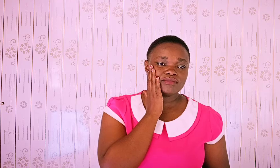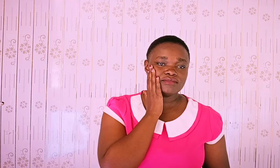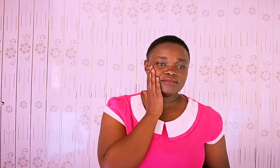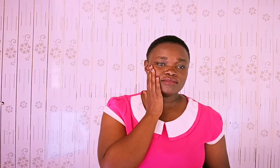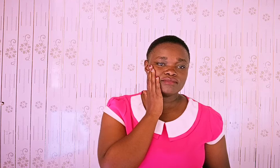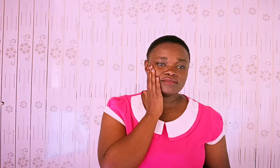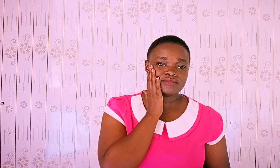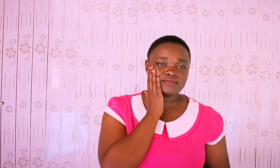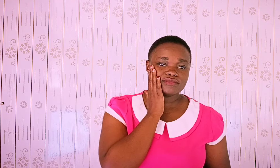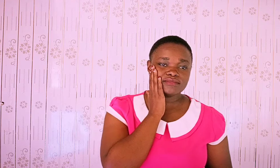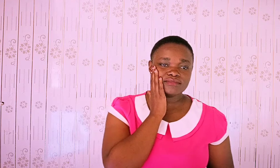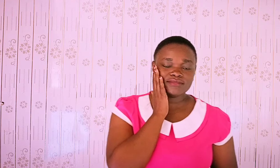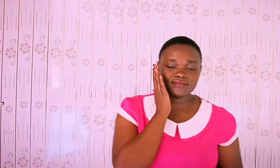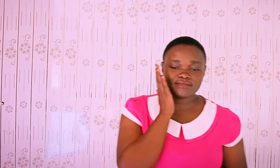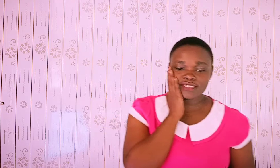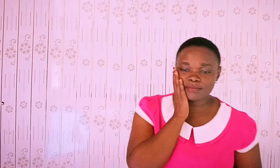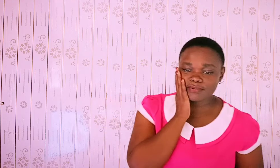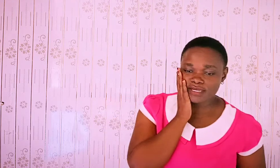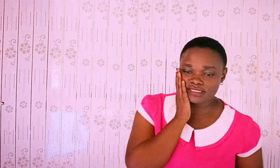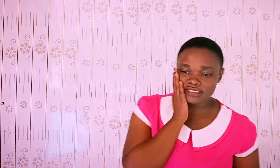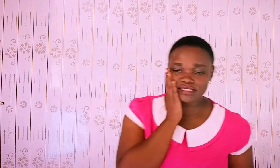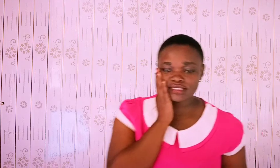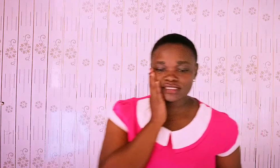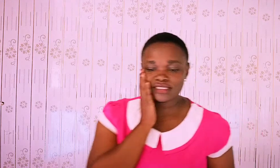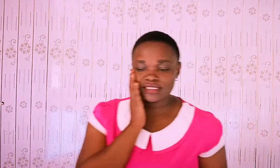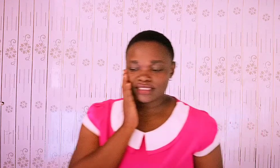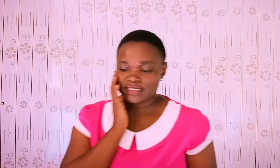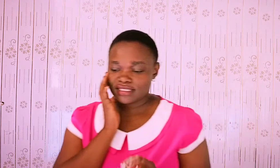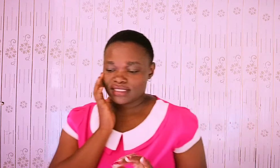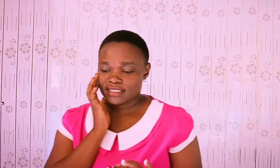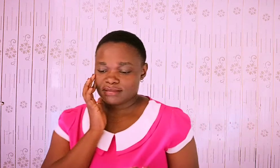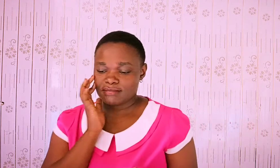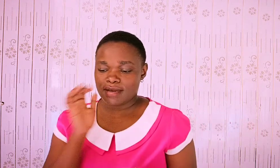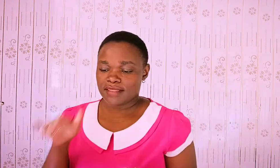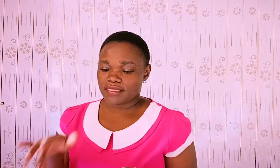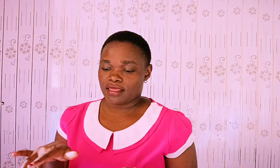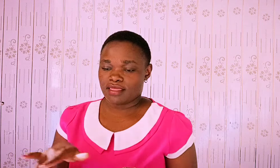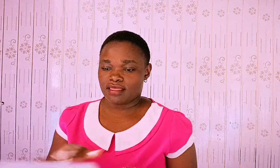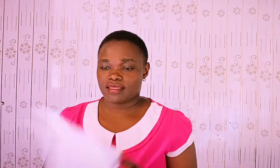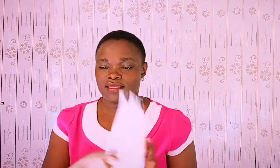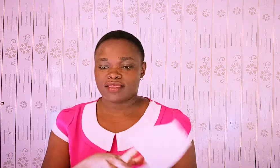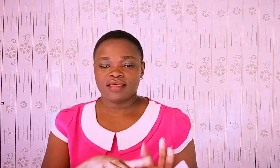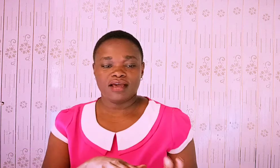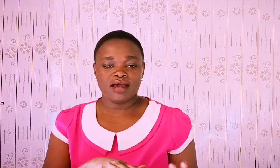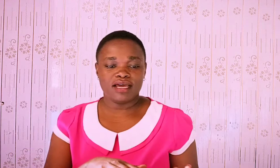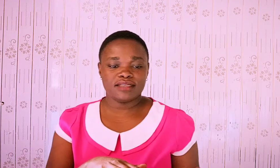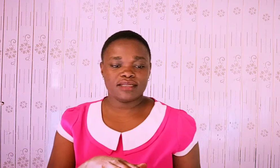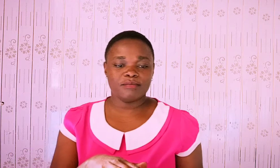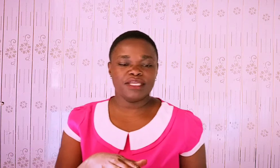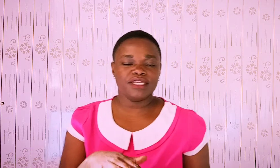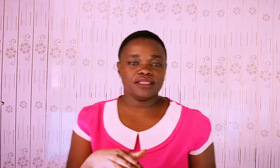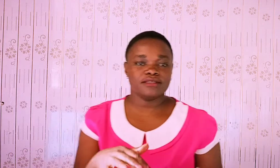tap once. Tap once. Mother. Mother. And me.